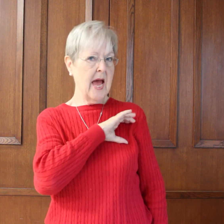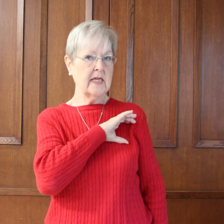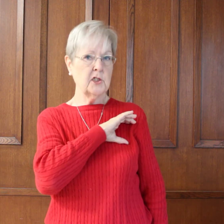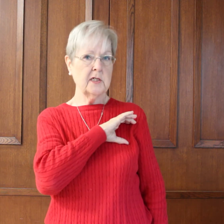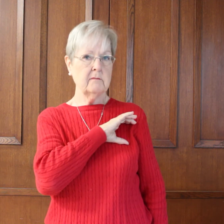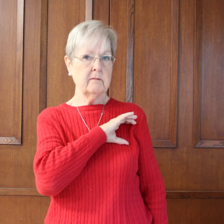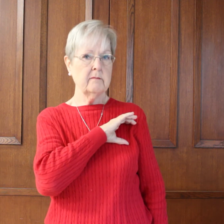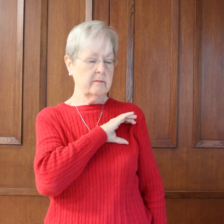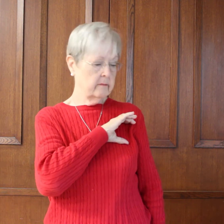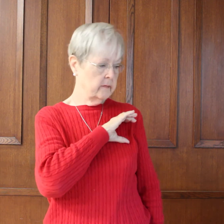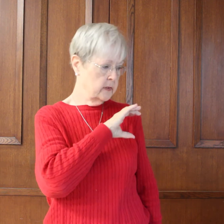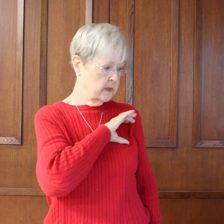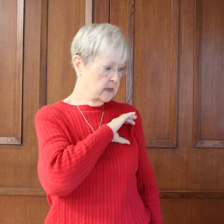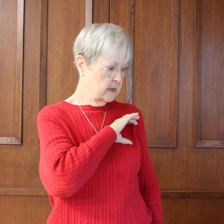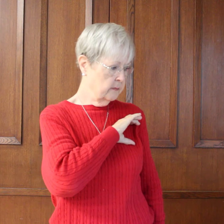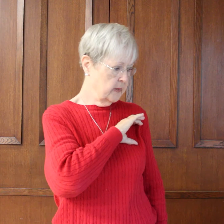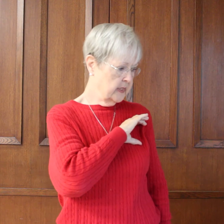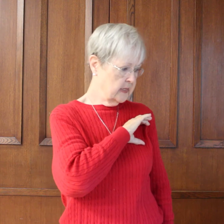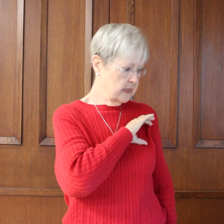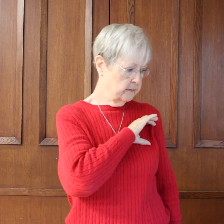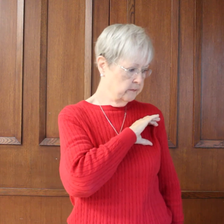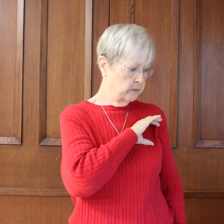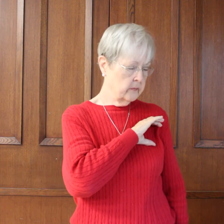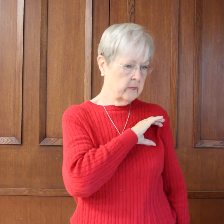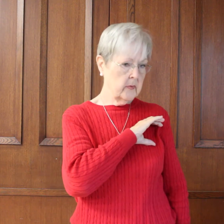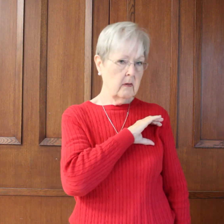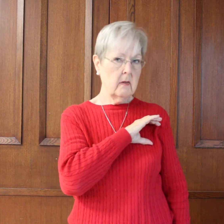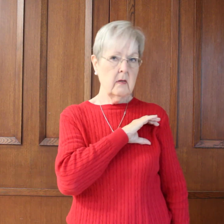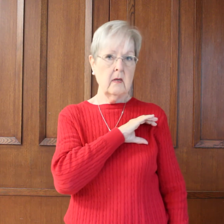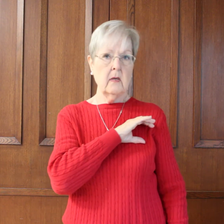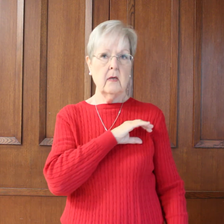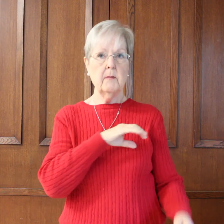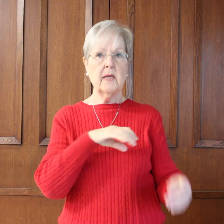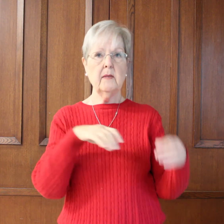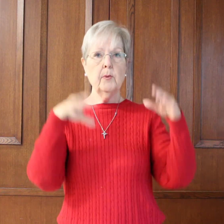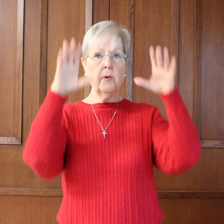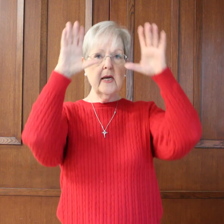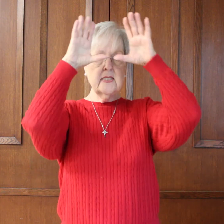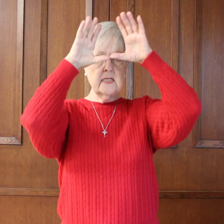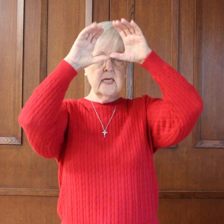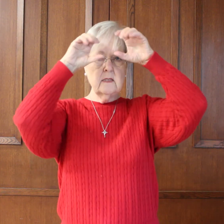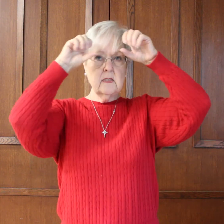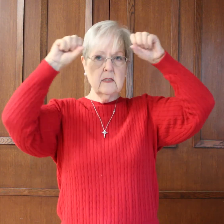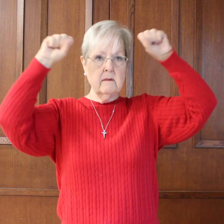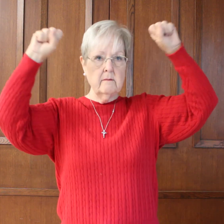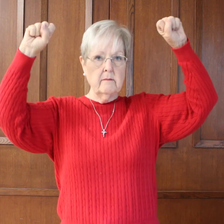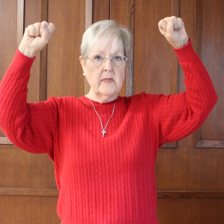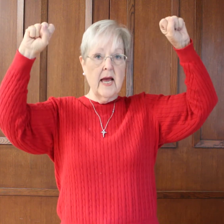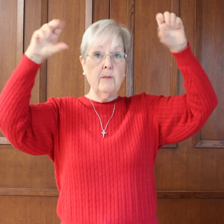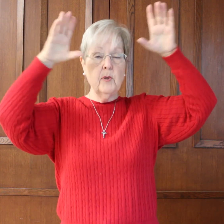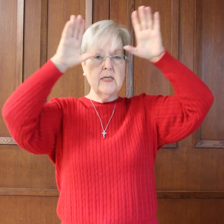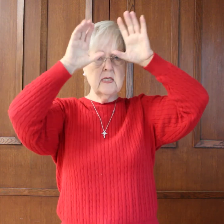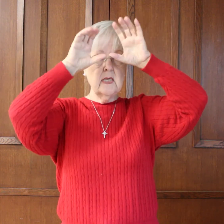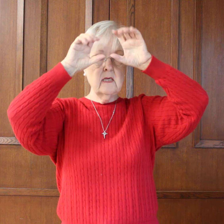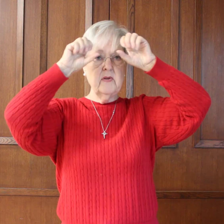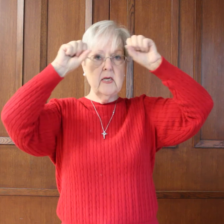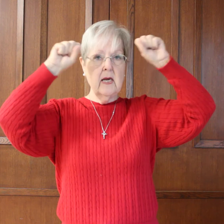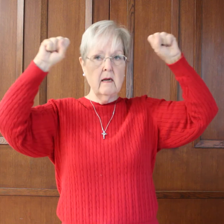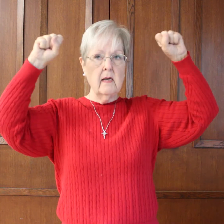badge. This is the police. About the president. A president of any kind.